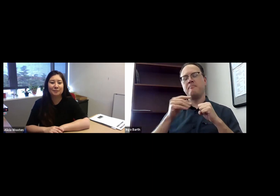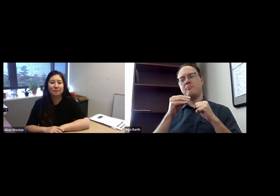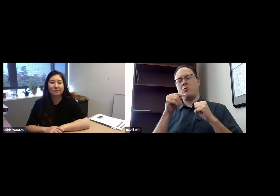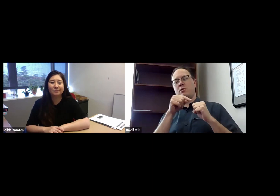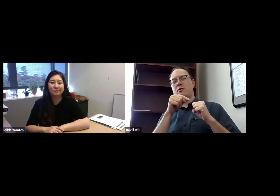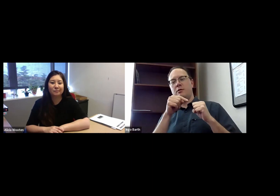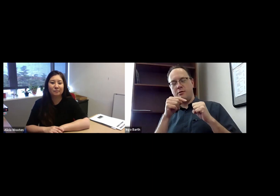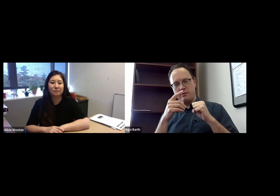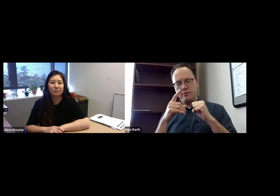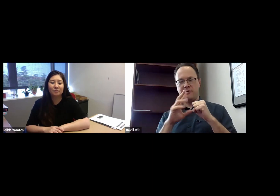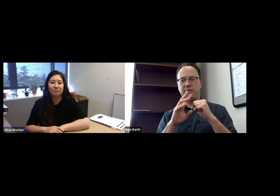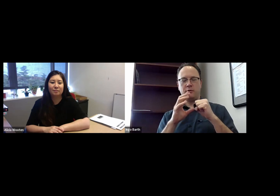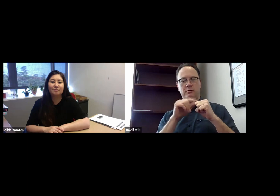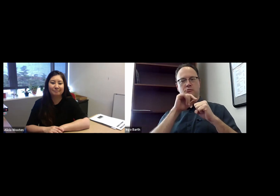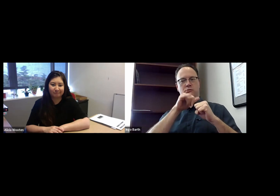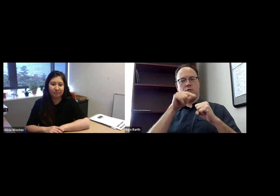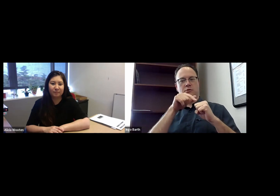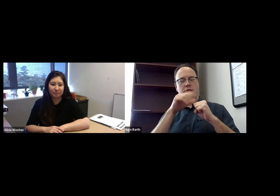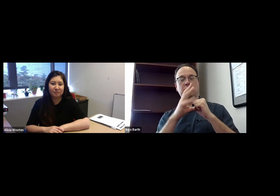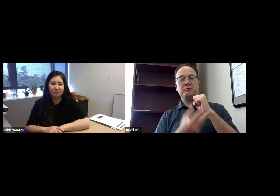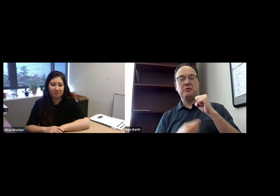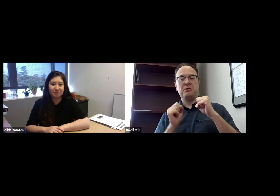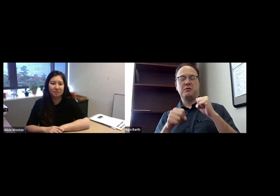is a similar sign.